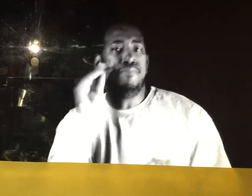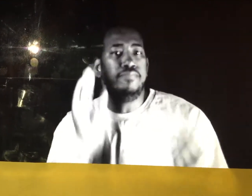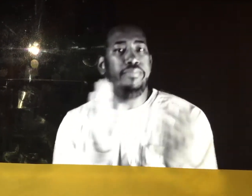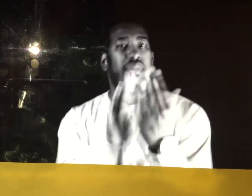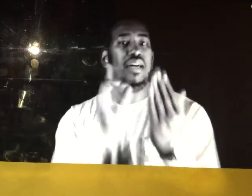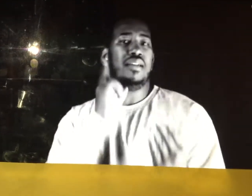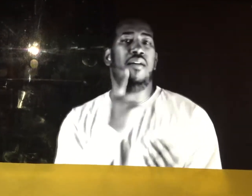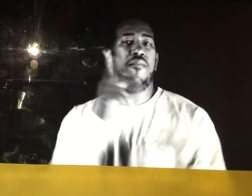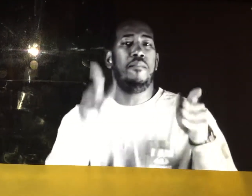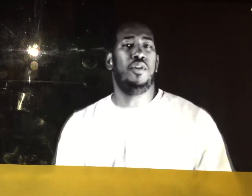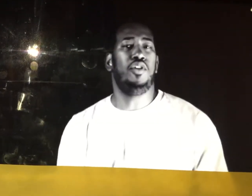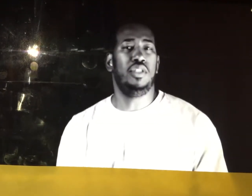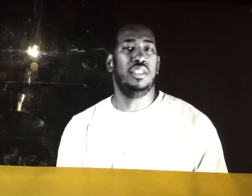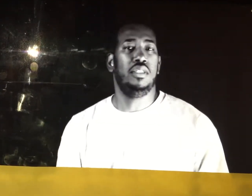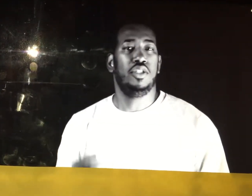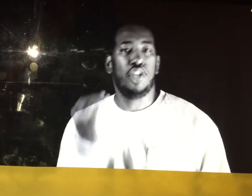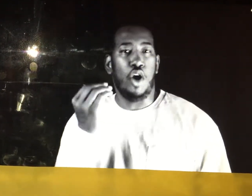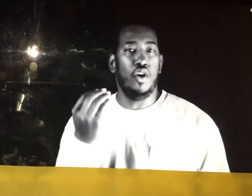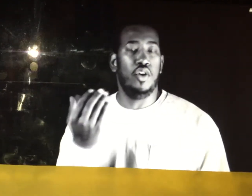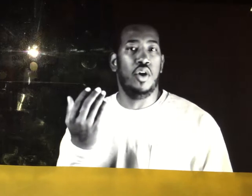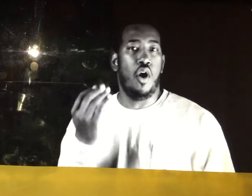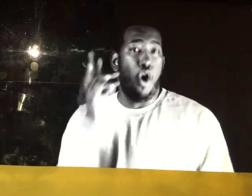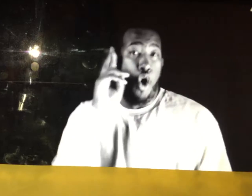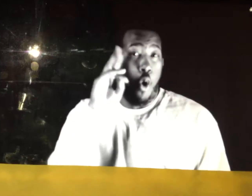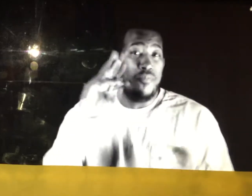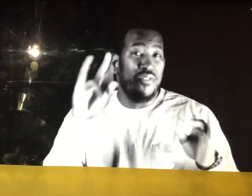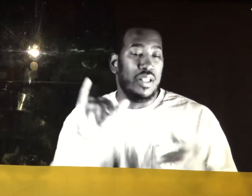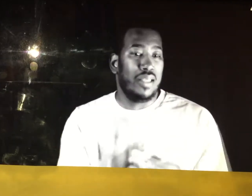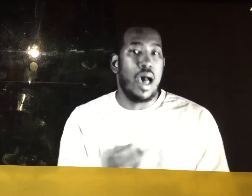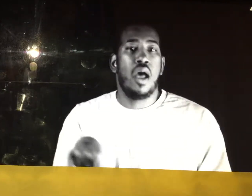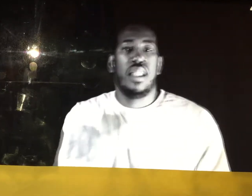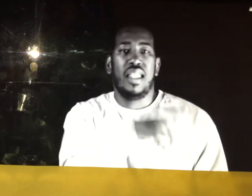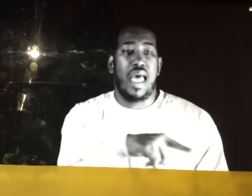to allow them to understand what it's like to be deaf.